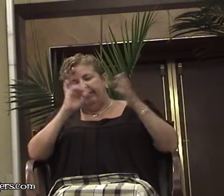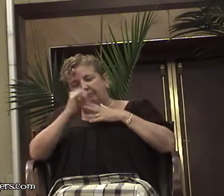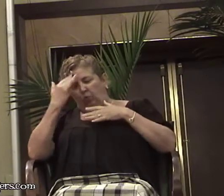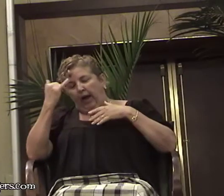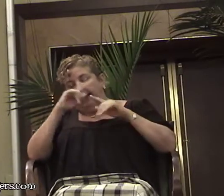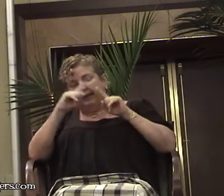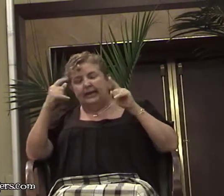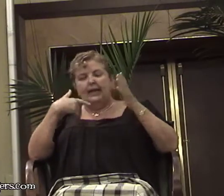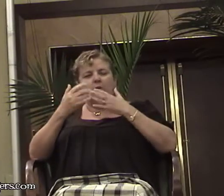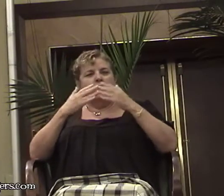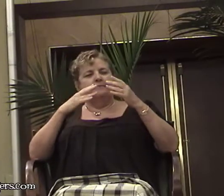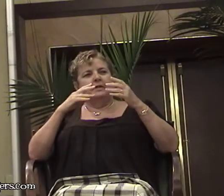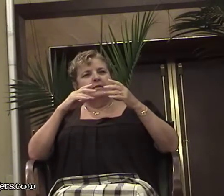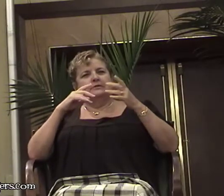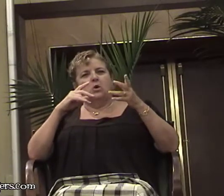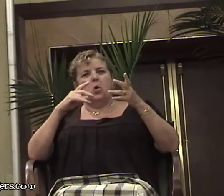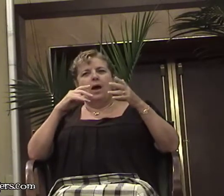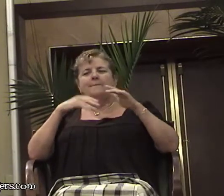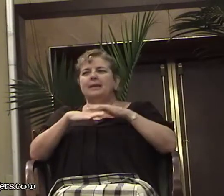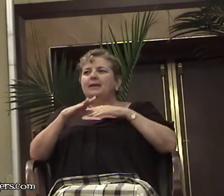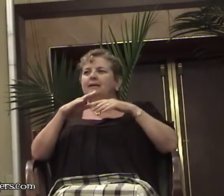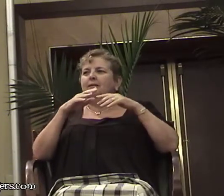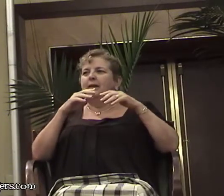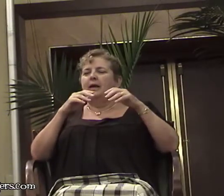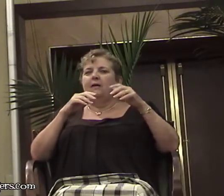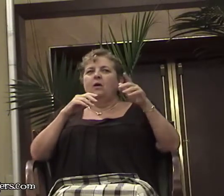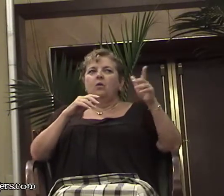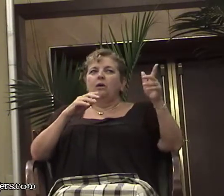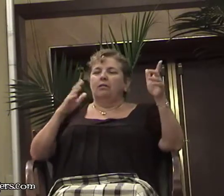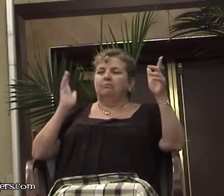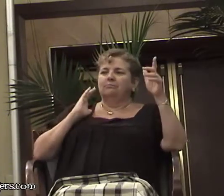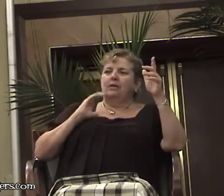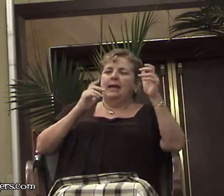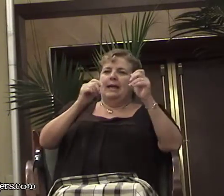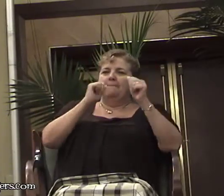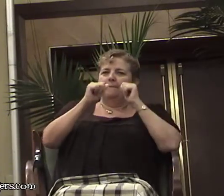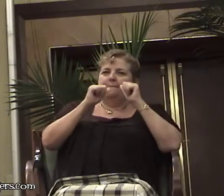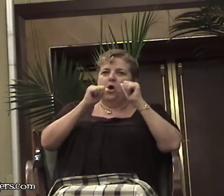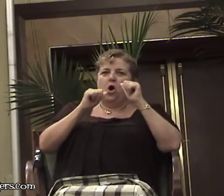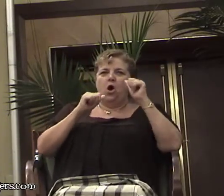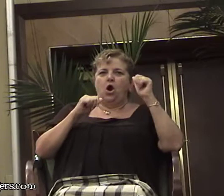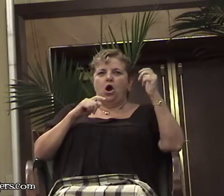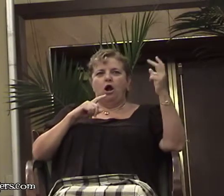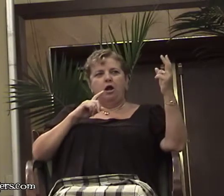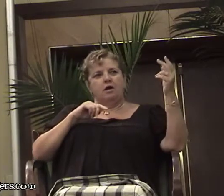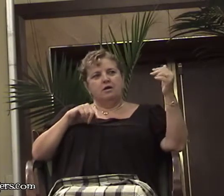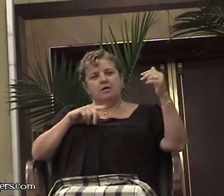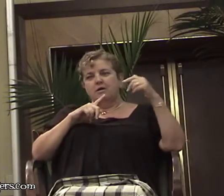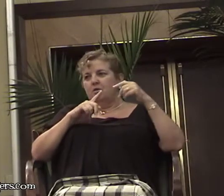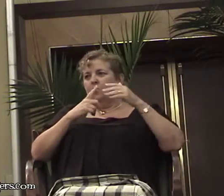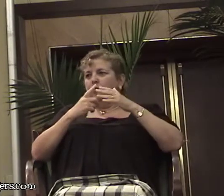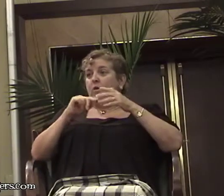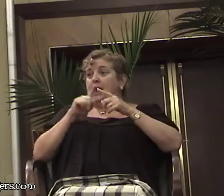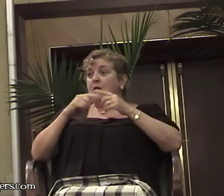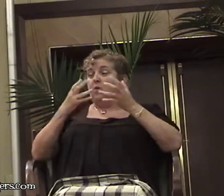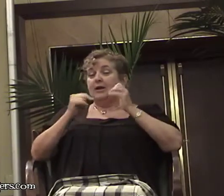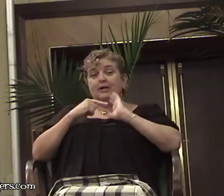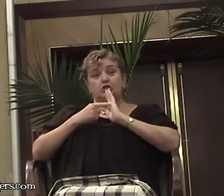wasn't. So one day I'm in a bar and we had kind of words and he kind of backed down. So from that point on, whenever I wanted to show anybody how tough or nuts I was, I would pick on this